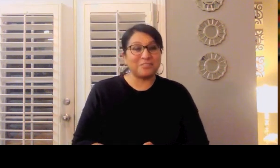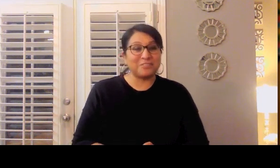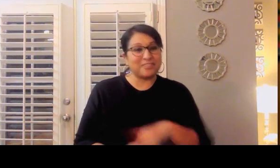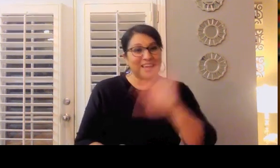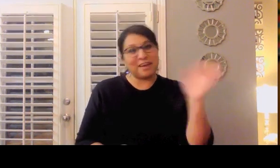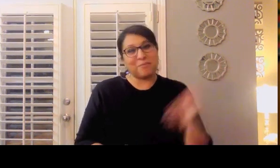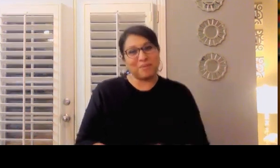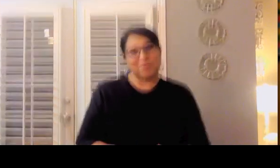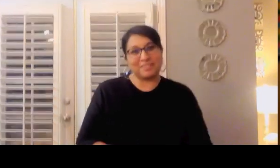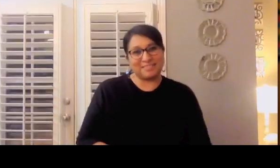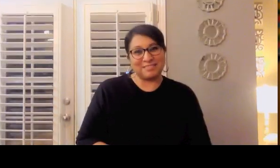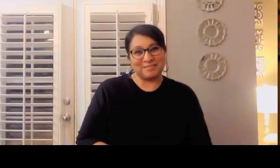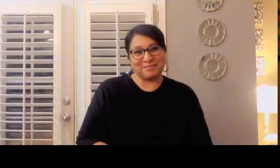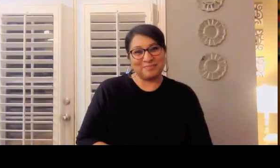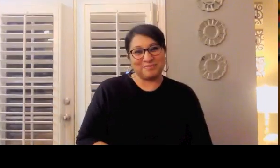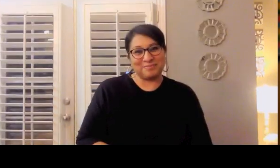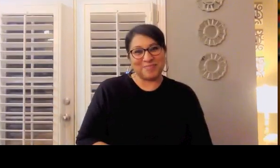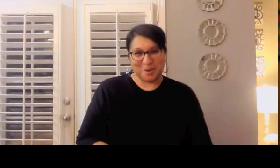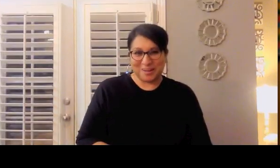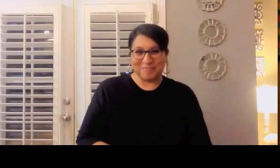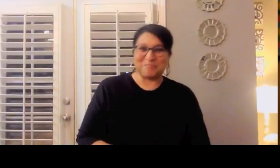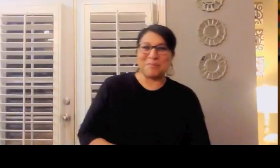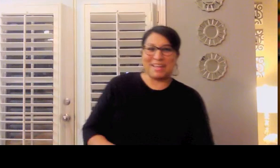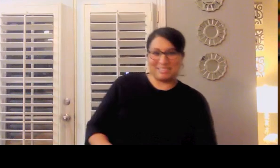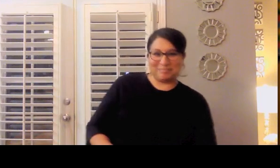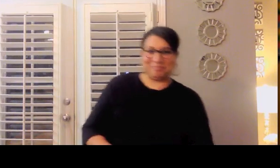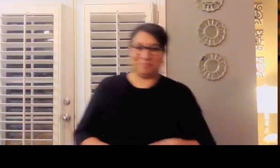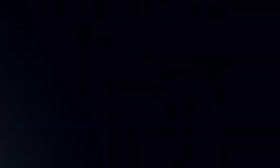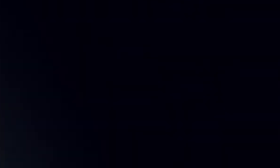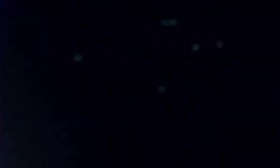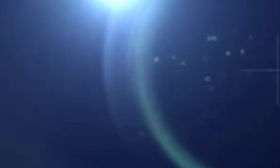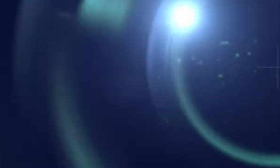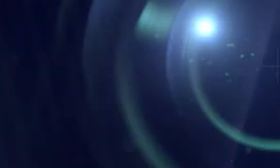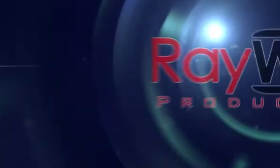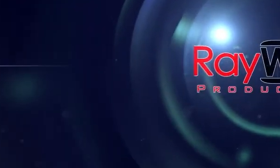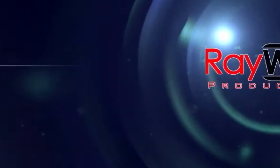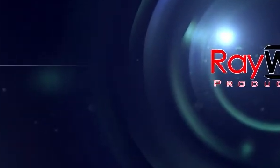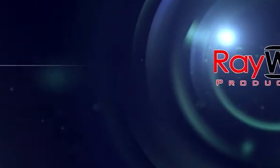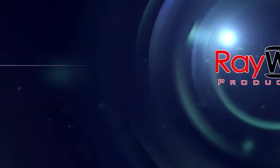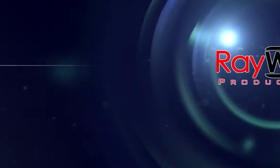guys too. Say hi to everybody for us. I will. All right. Bye-bye.